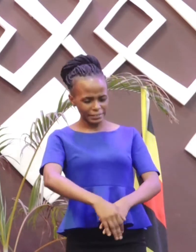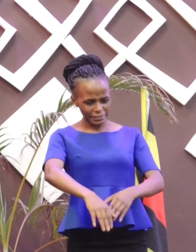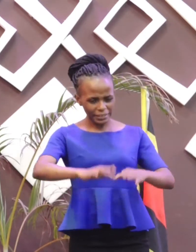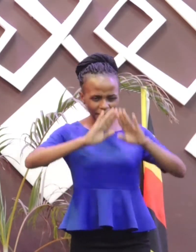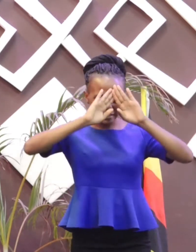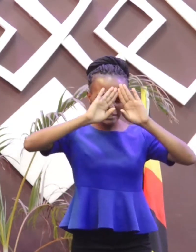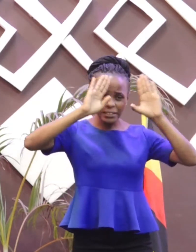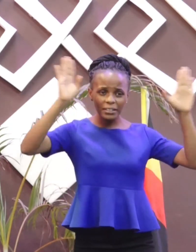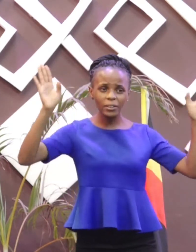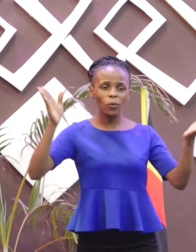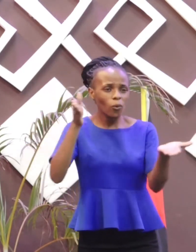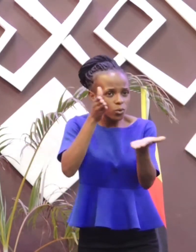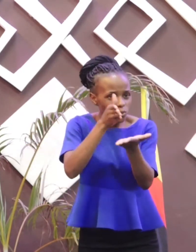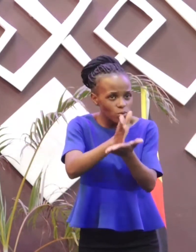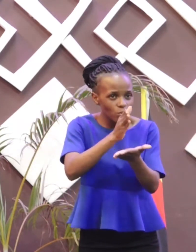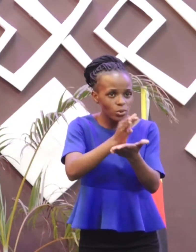genuinity of your faith.